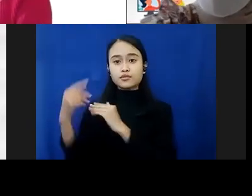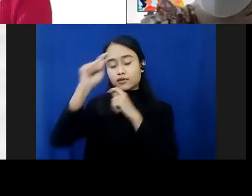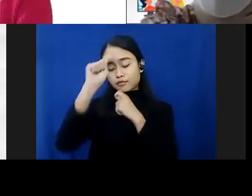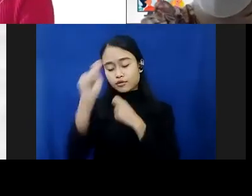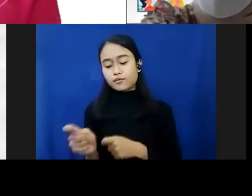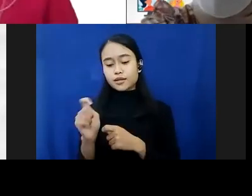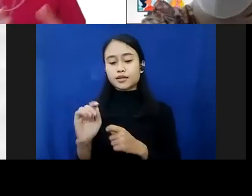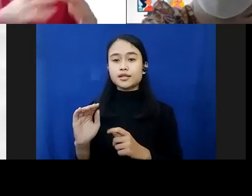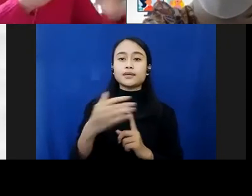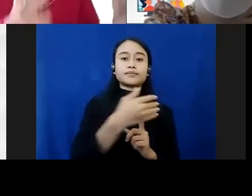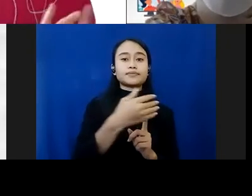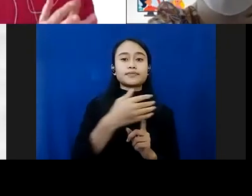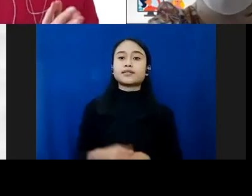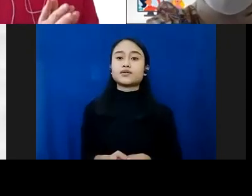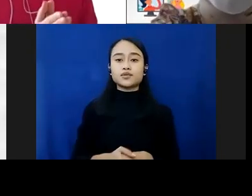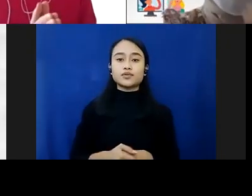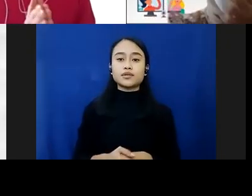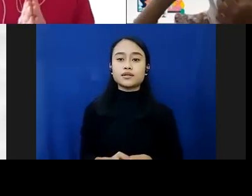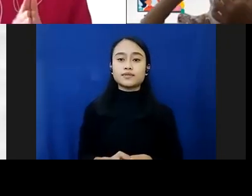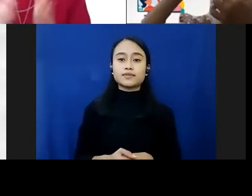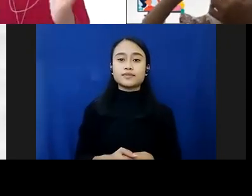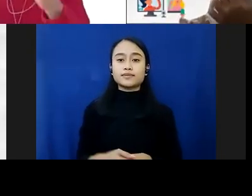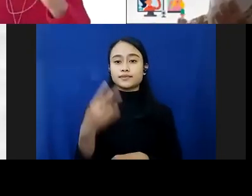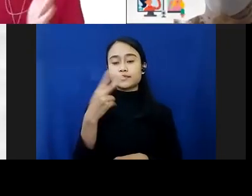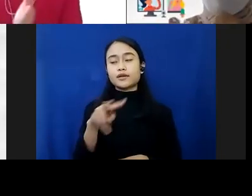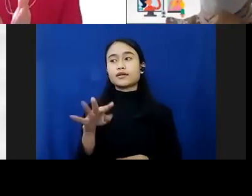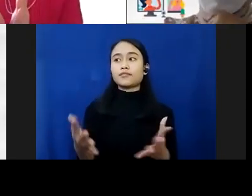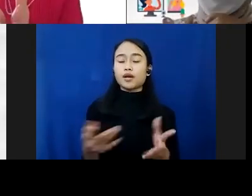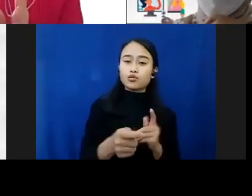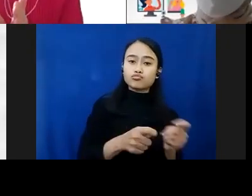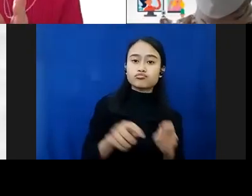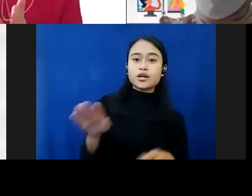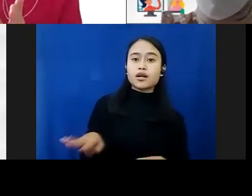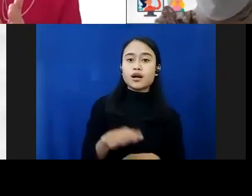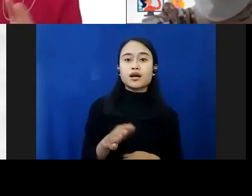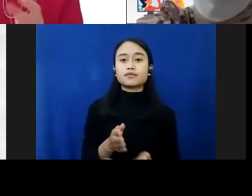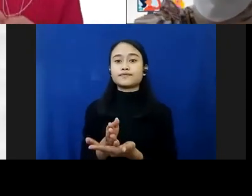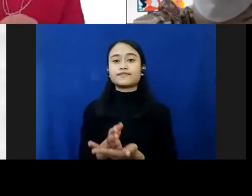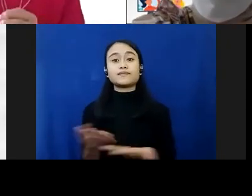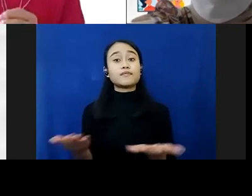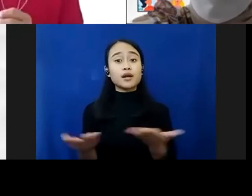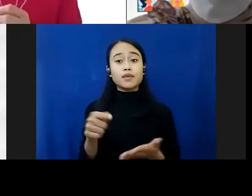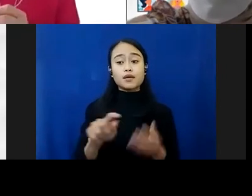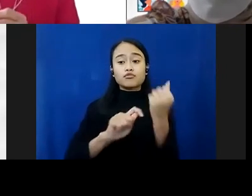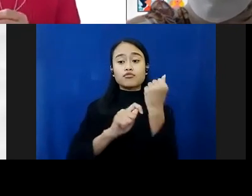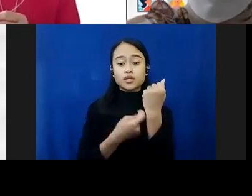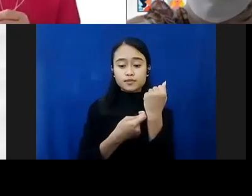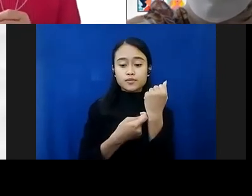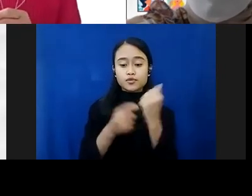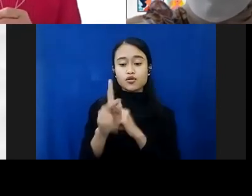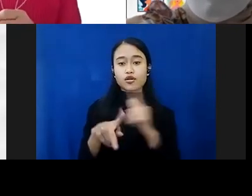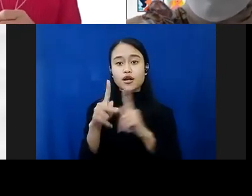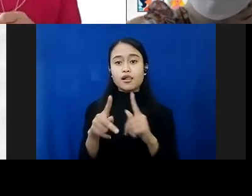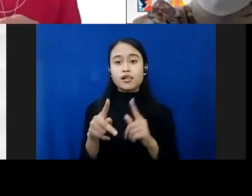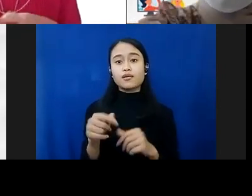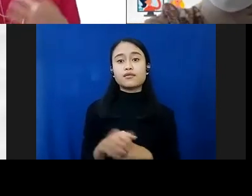adult business what's children's business and then the bit in the middle how do you respond without shaming children